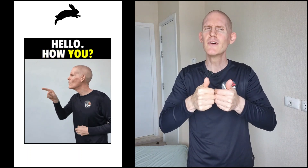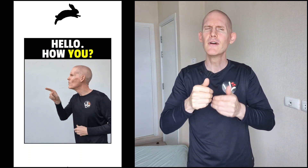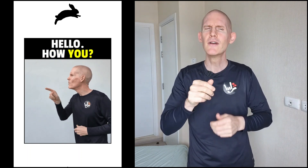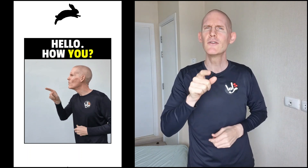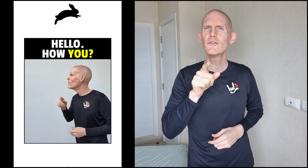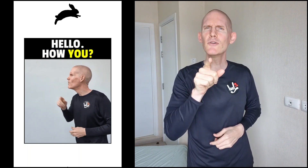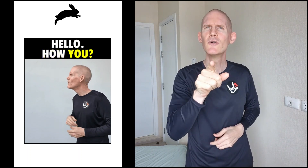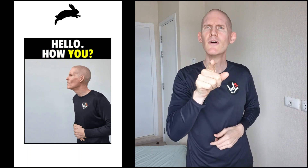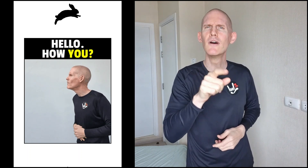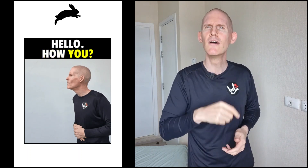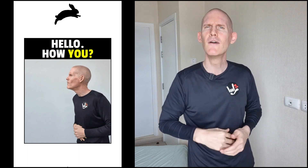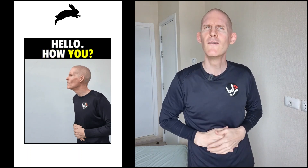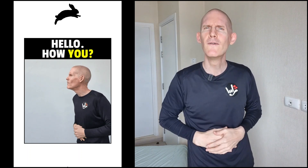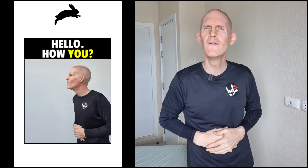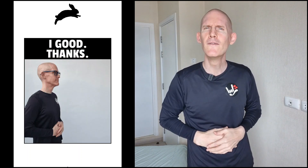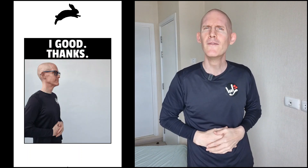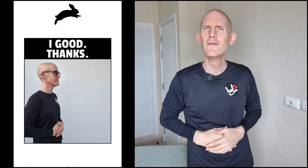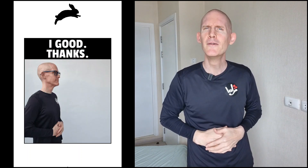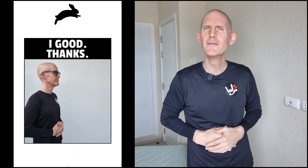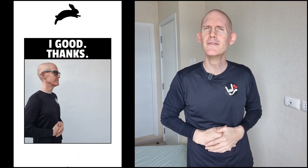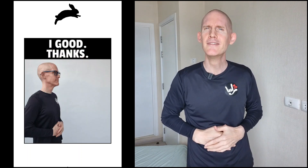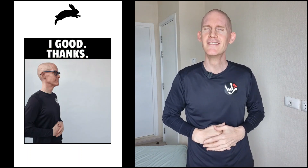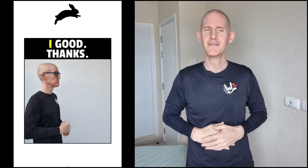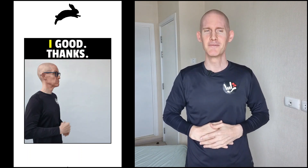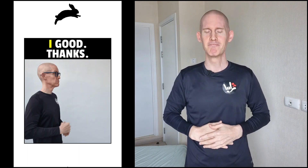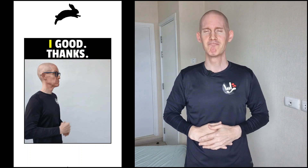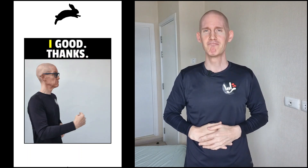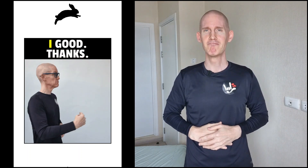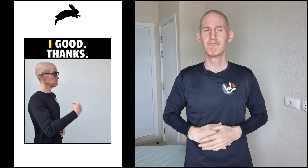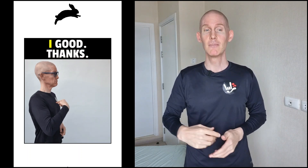How you?